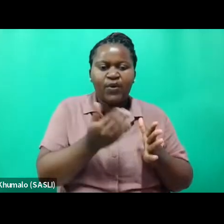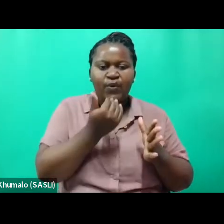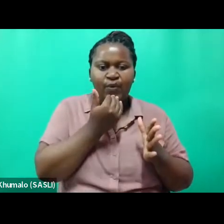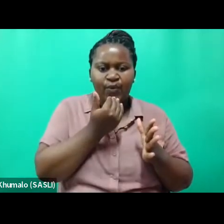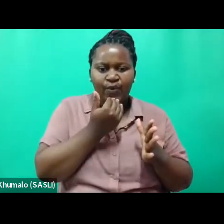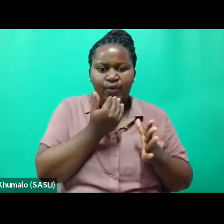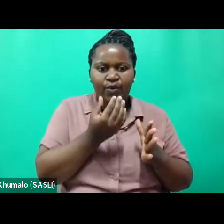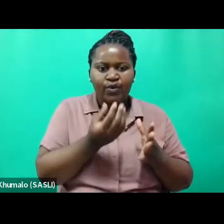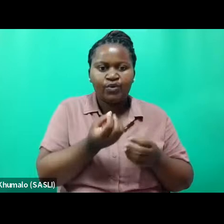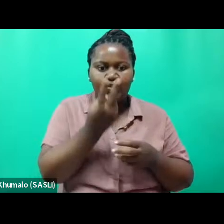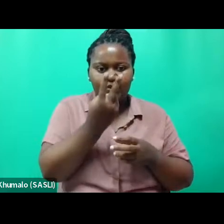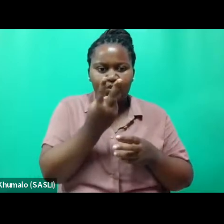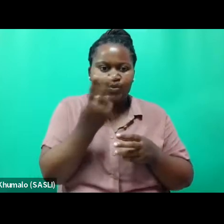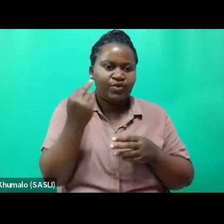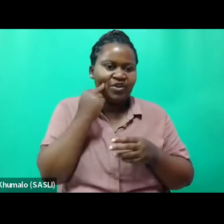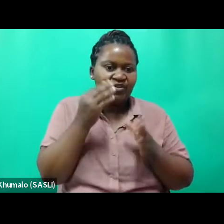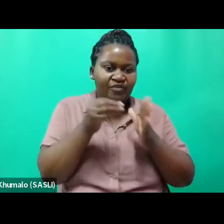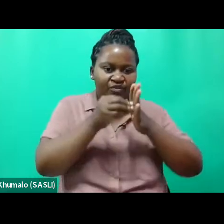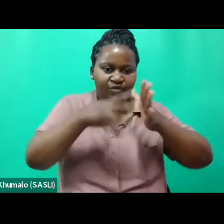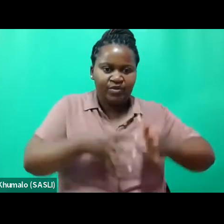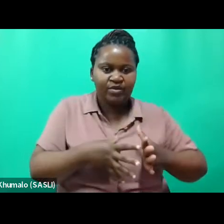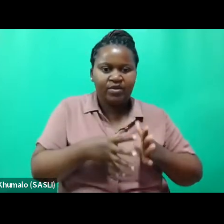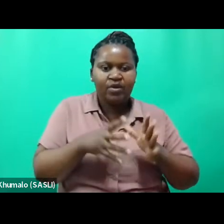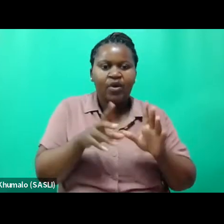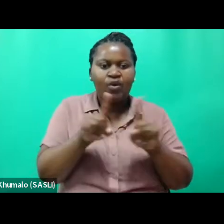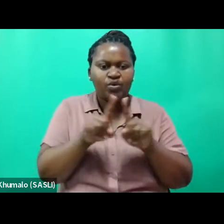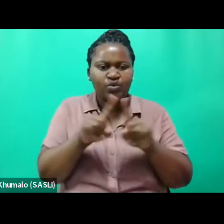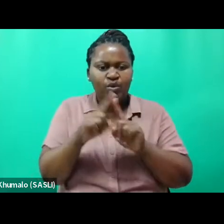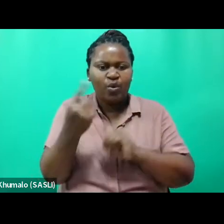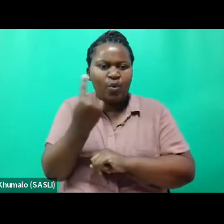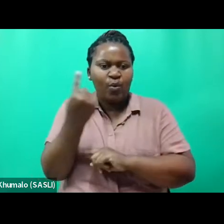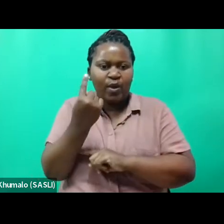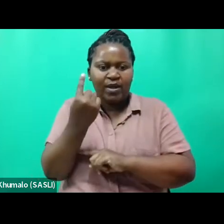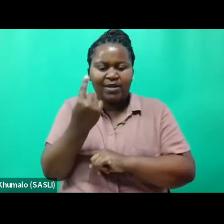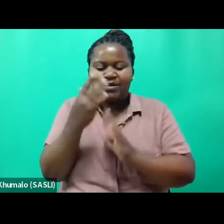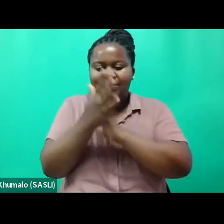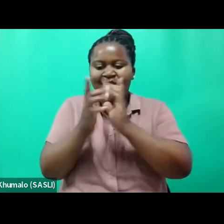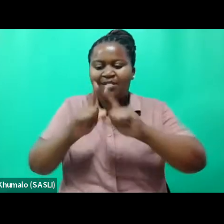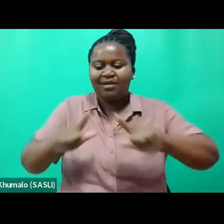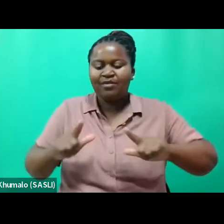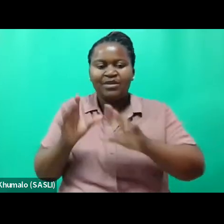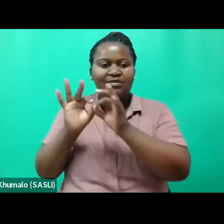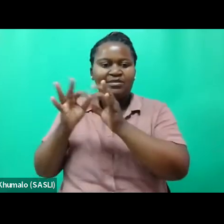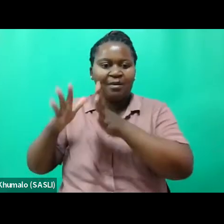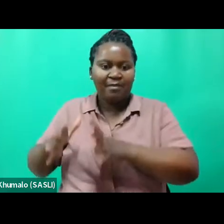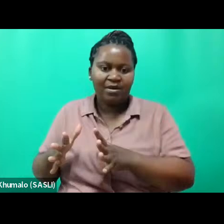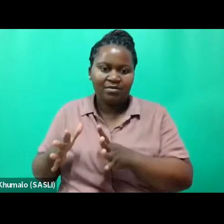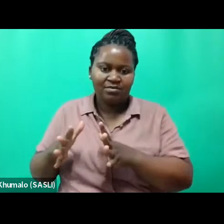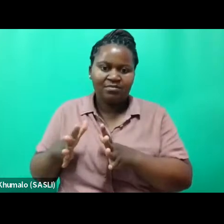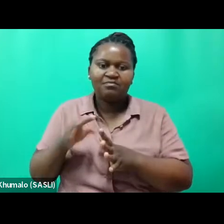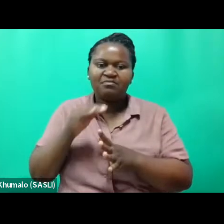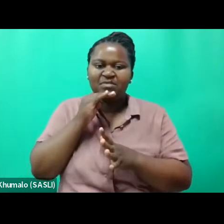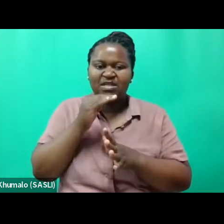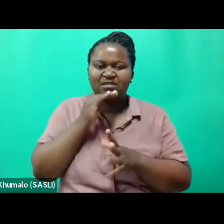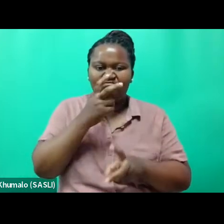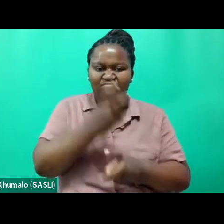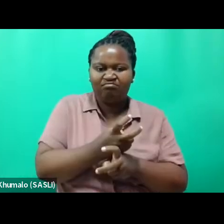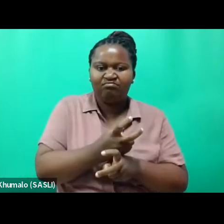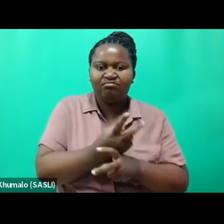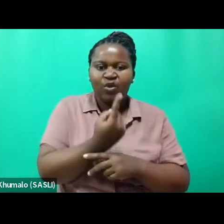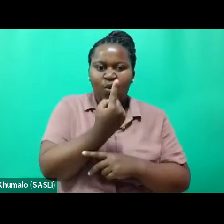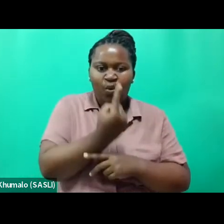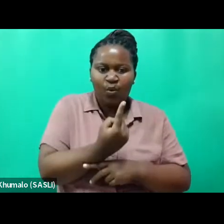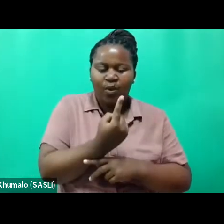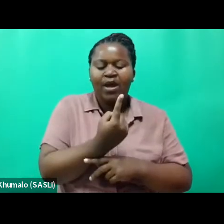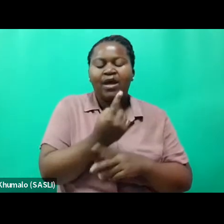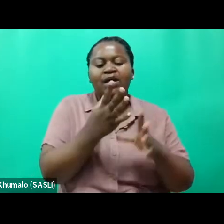deaf students, and then there is only one sign language interpreter. So it is very inconvenient for one student goes to